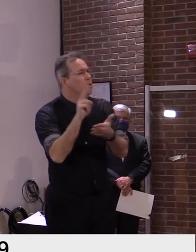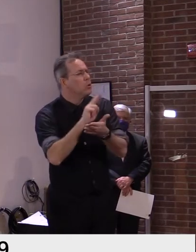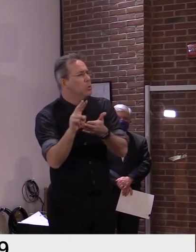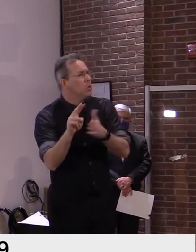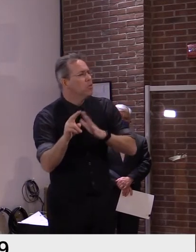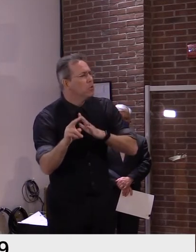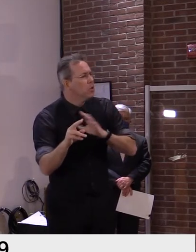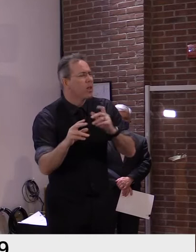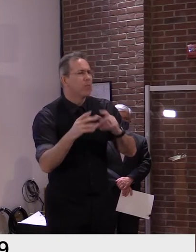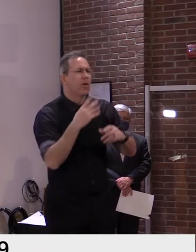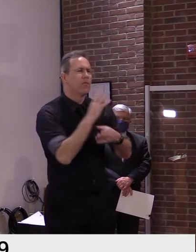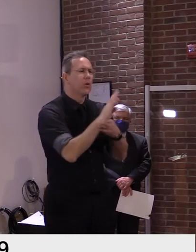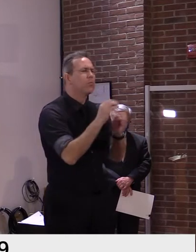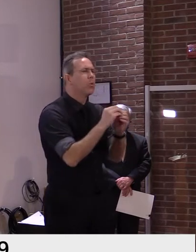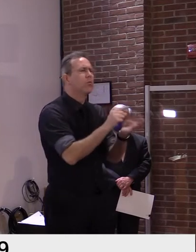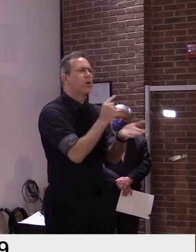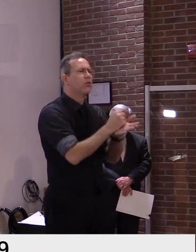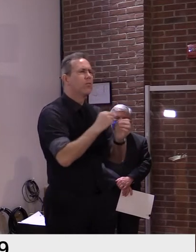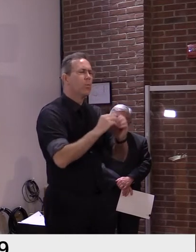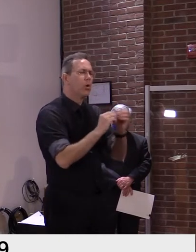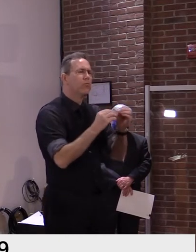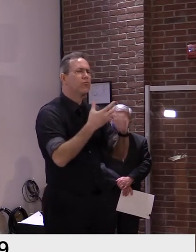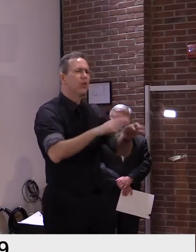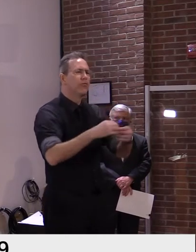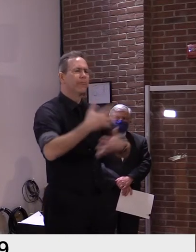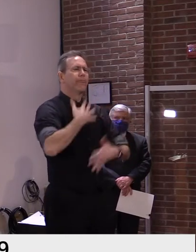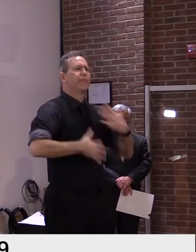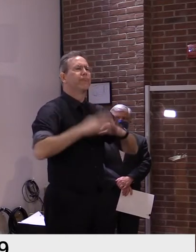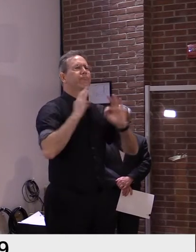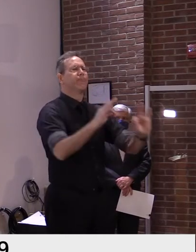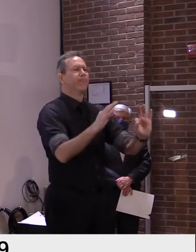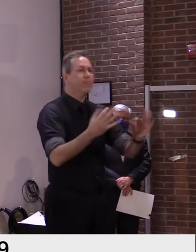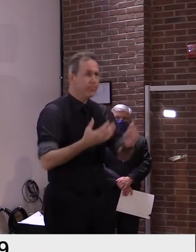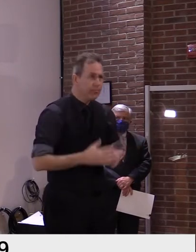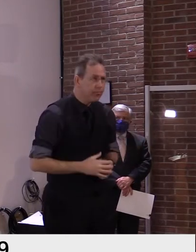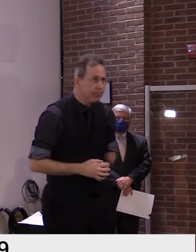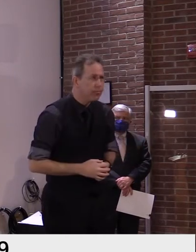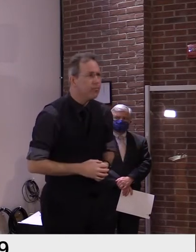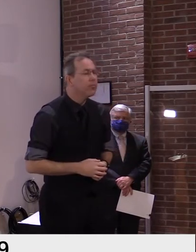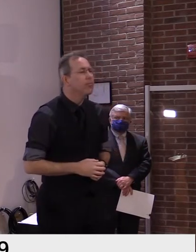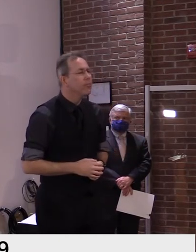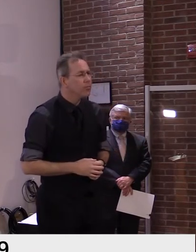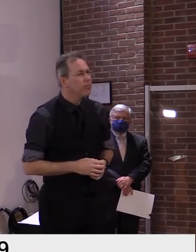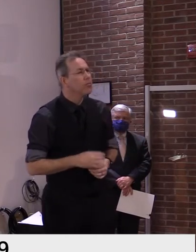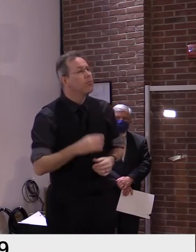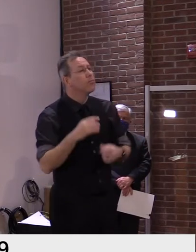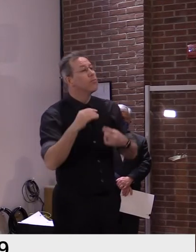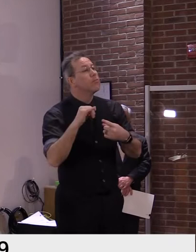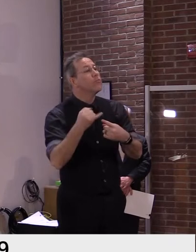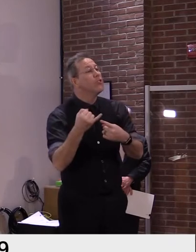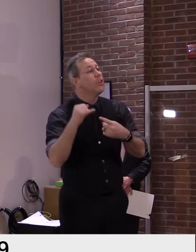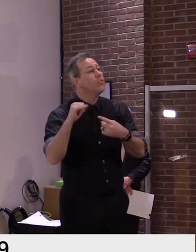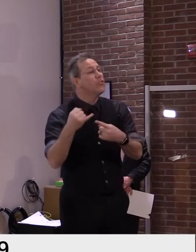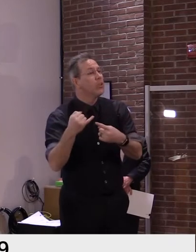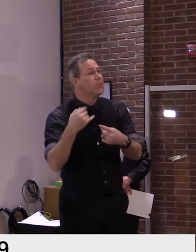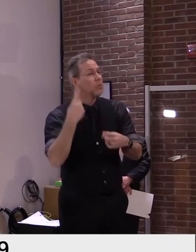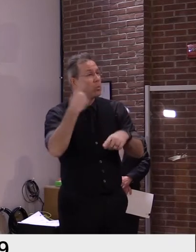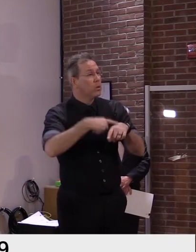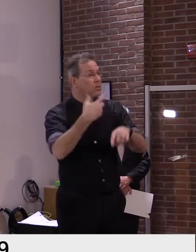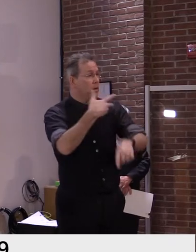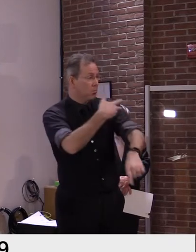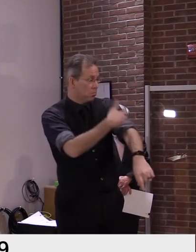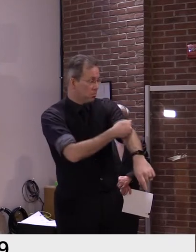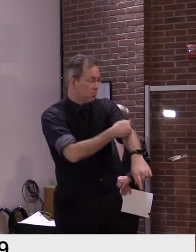at the 4 week point. So I would suggest people consider themselves most optimally protected at the 4 week point and not